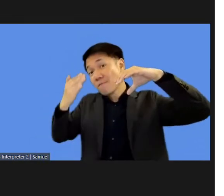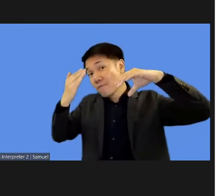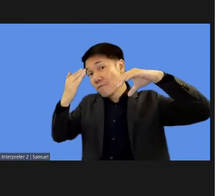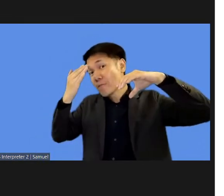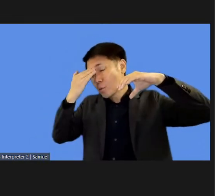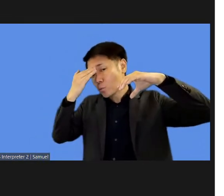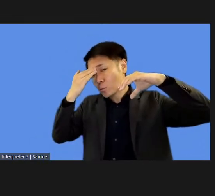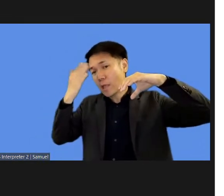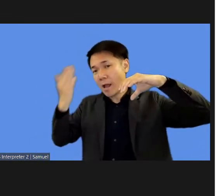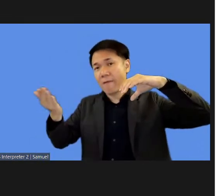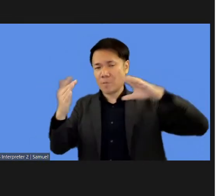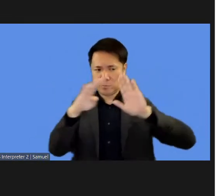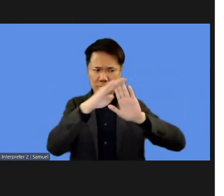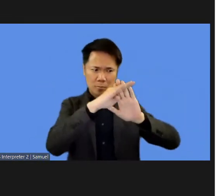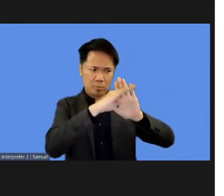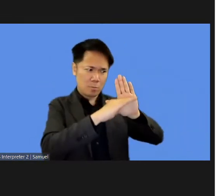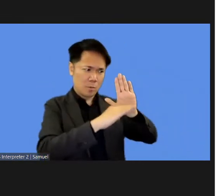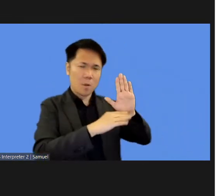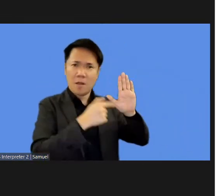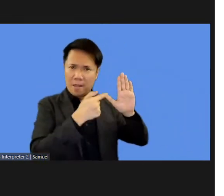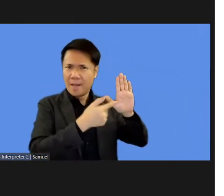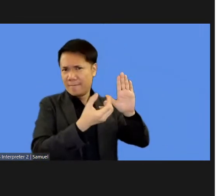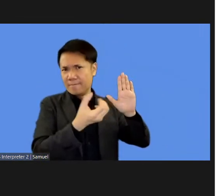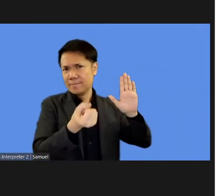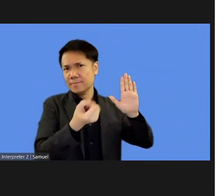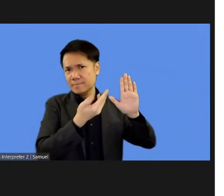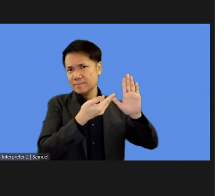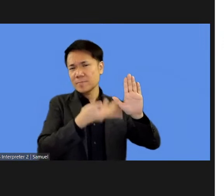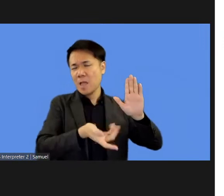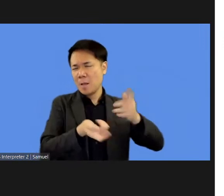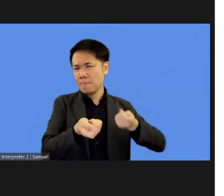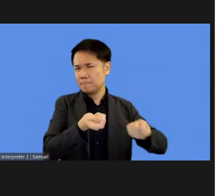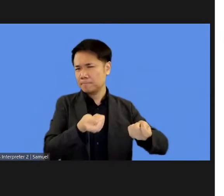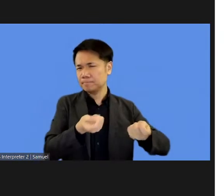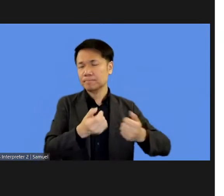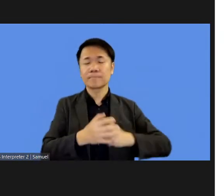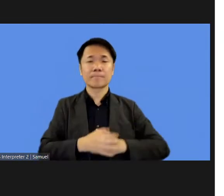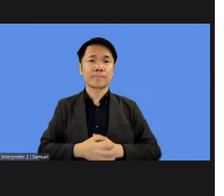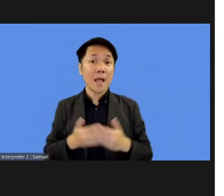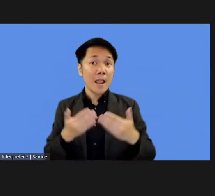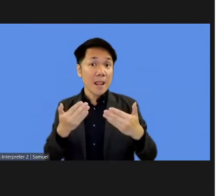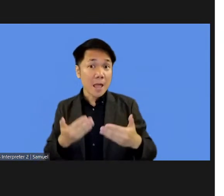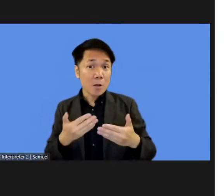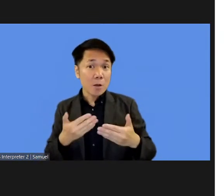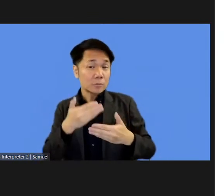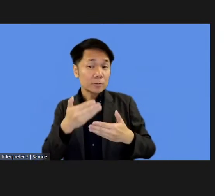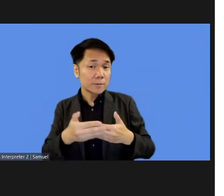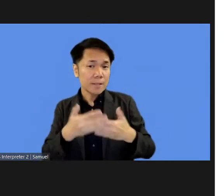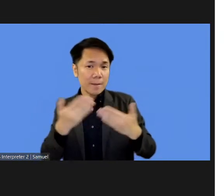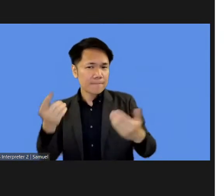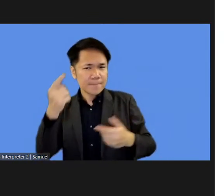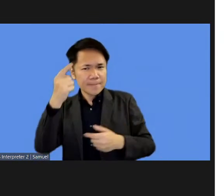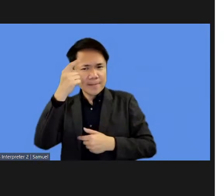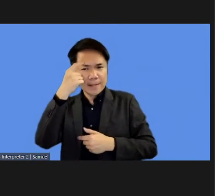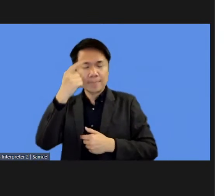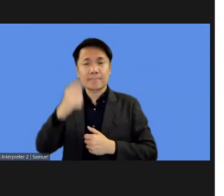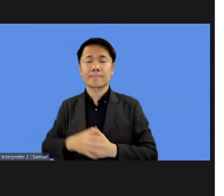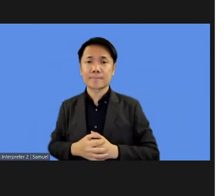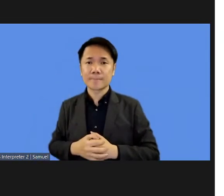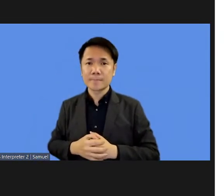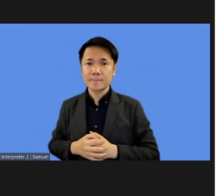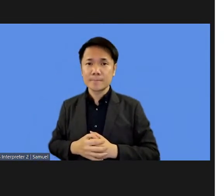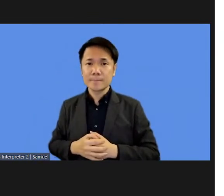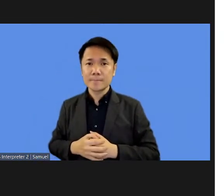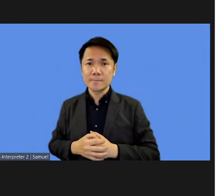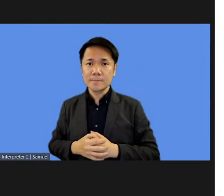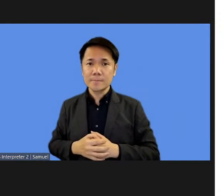also on exchanging data and cooperation. And this now we're trying to transfer on the IGAD region. So